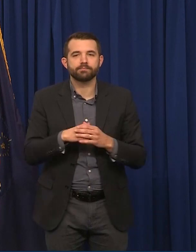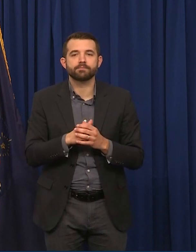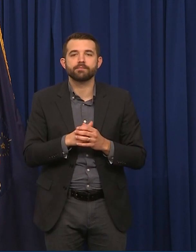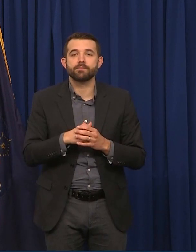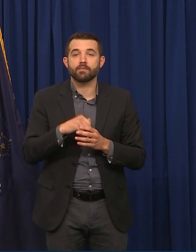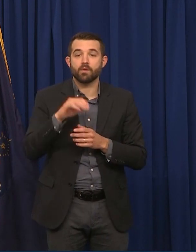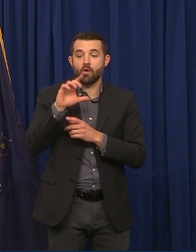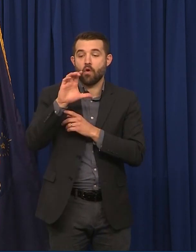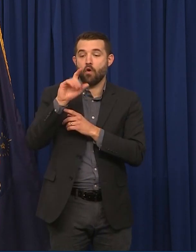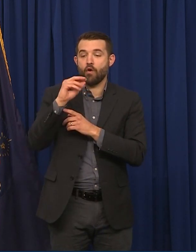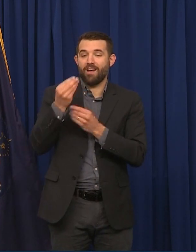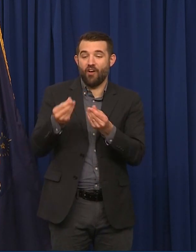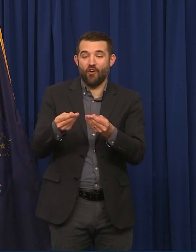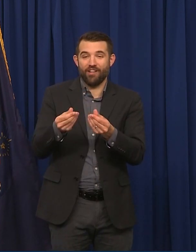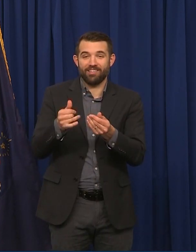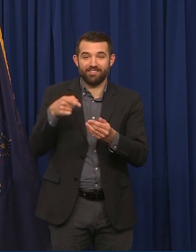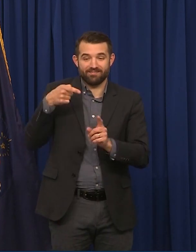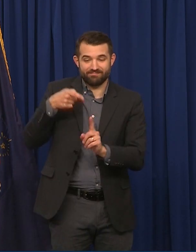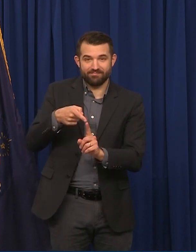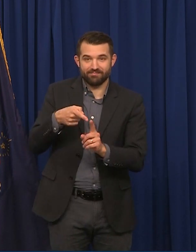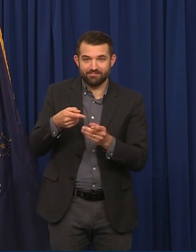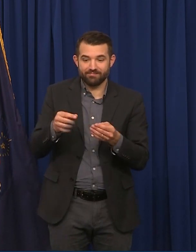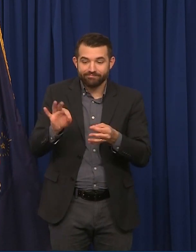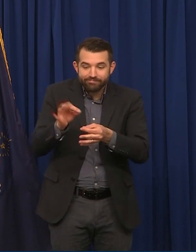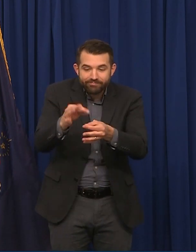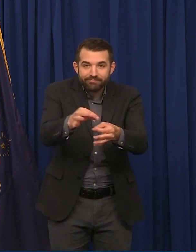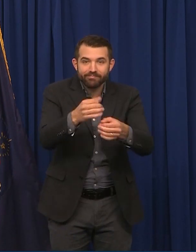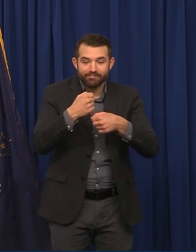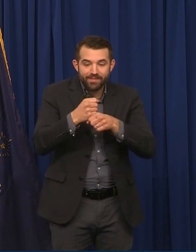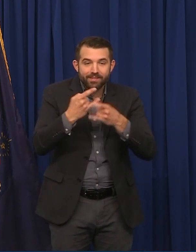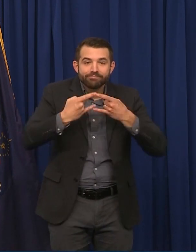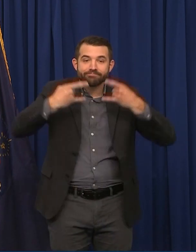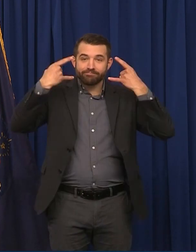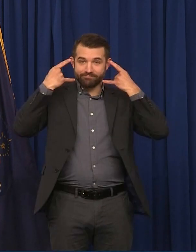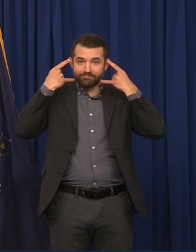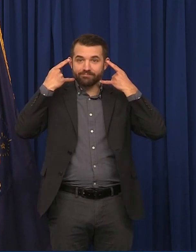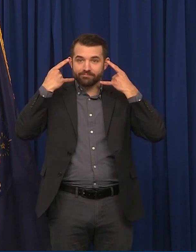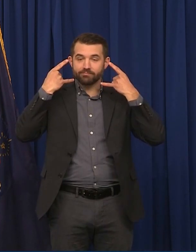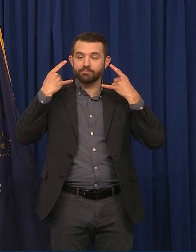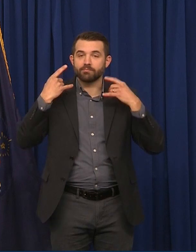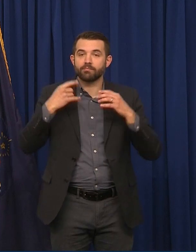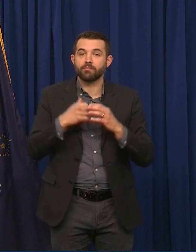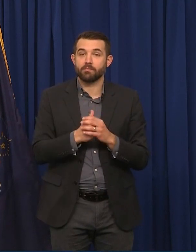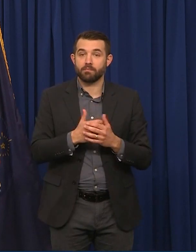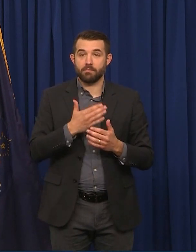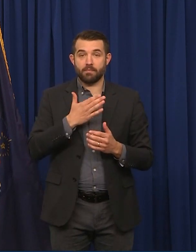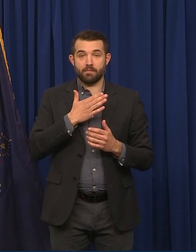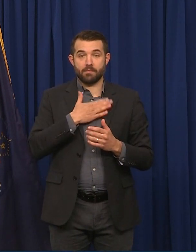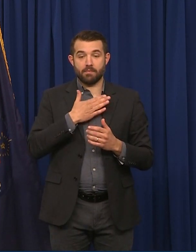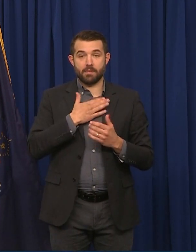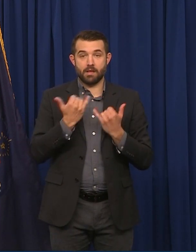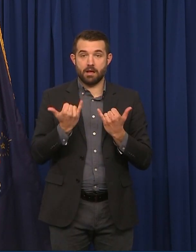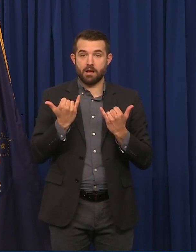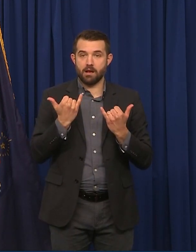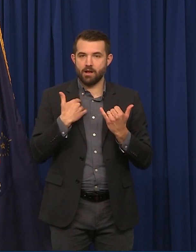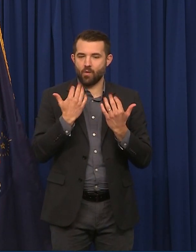masks, two things that I think about when it comes to making and wearing cloth masks. The